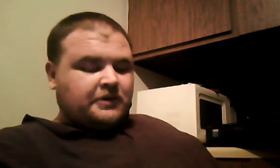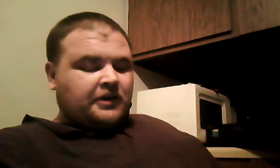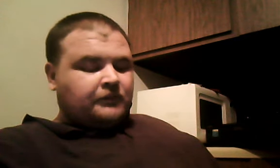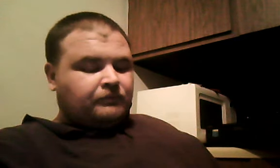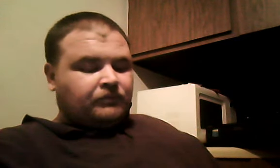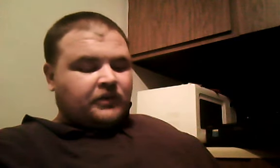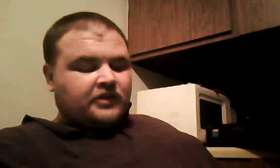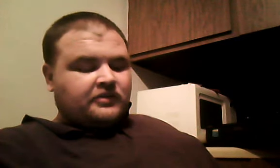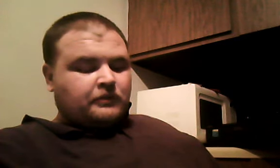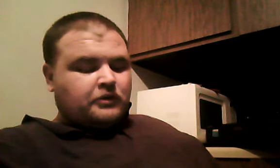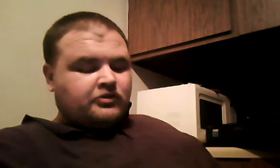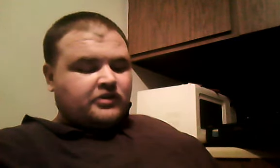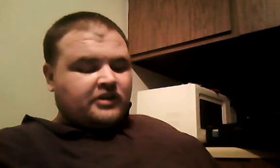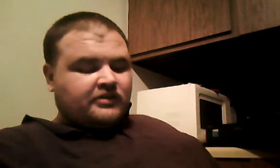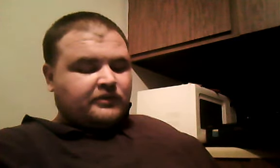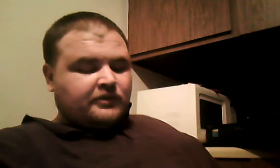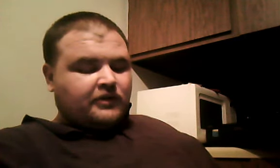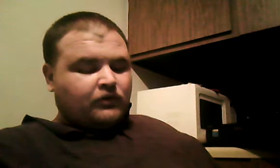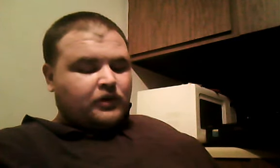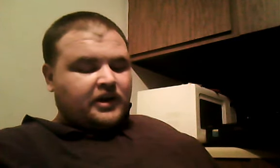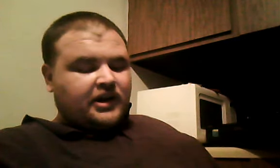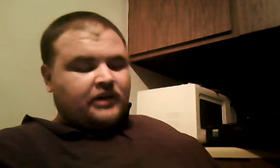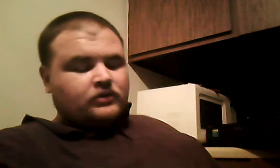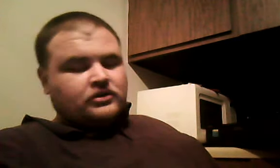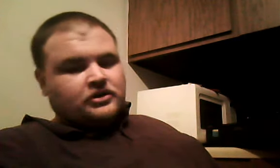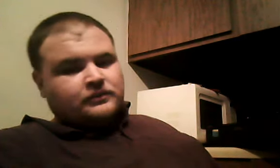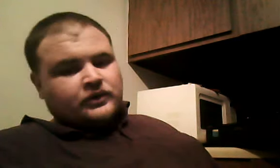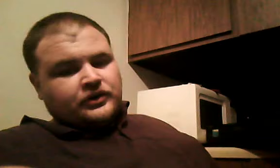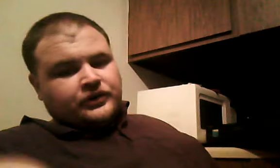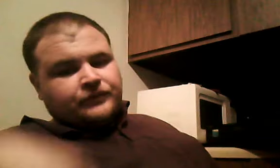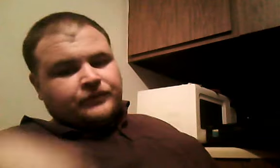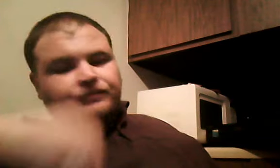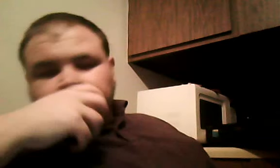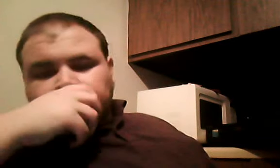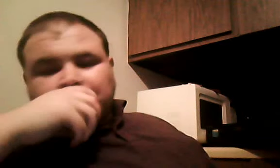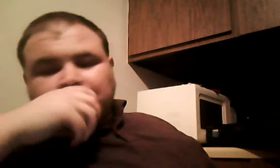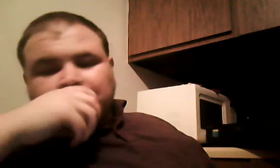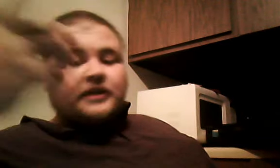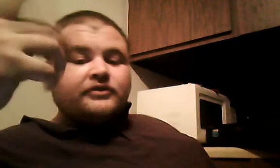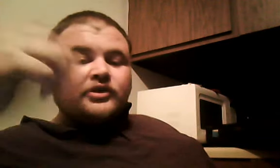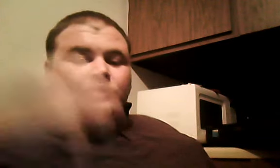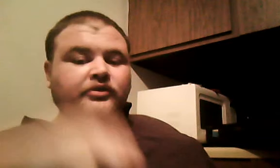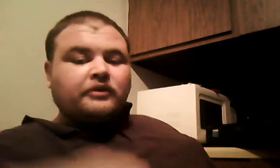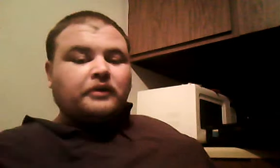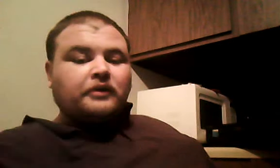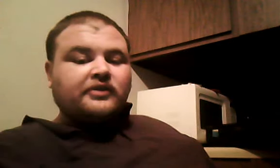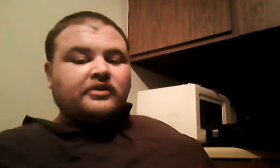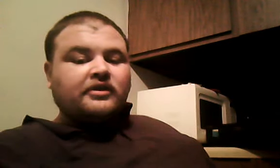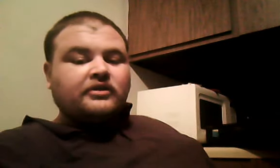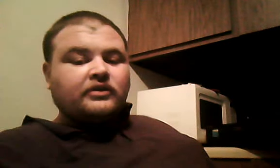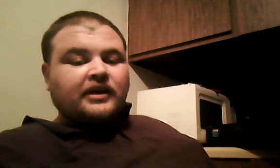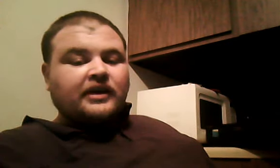Maybe get some merchandise. Get some stuff away. Or get an interview with a wrestler. So, guys,